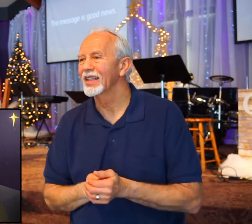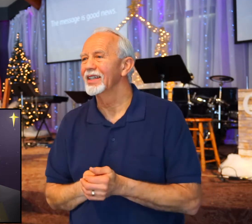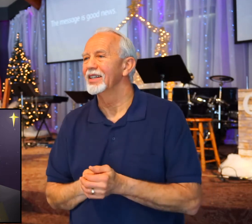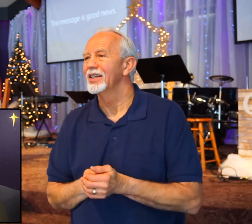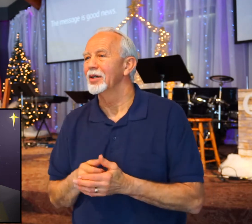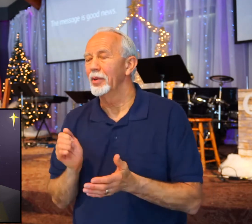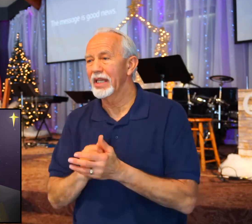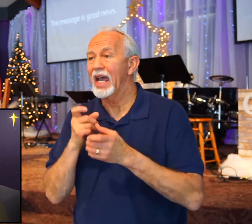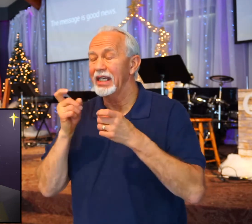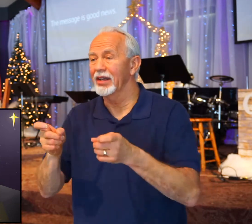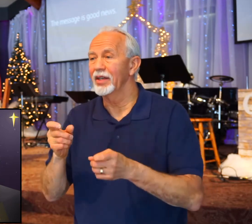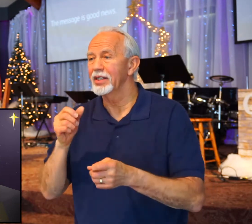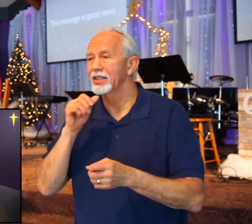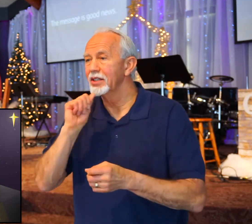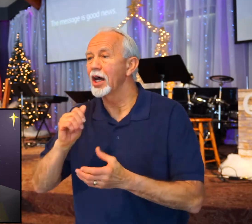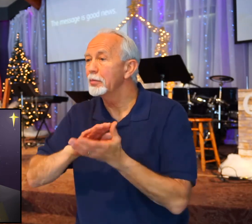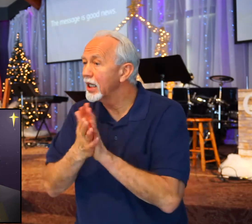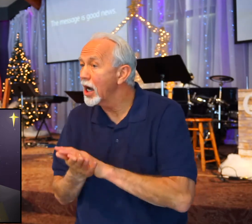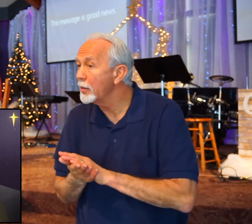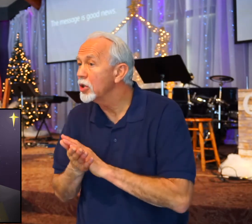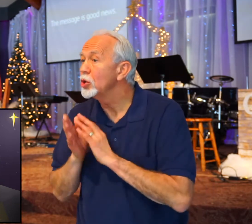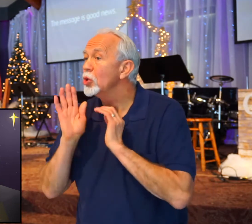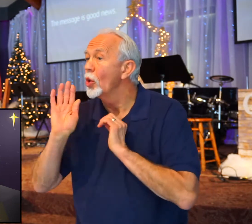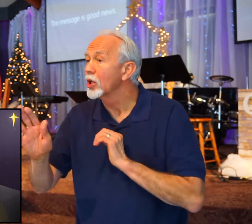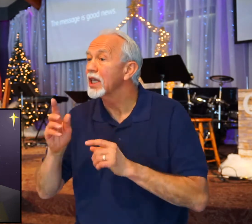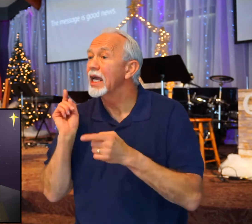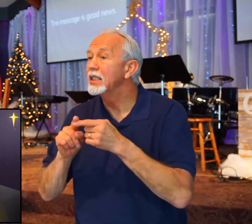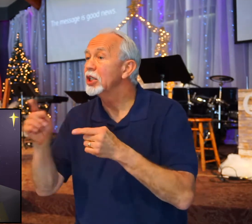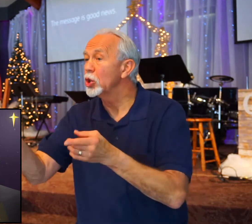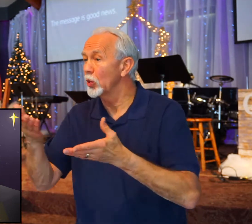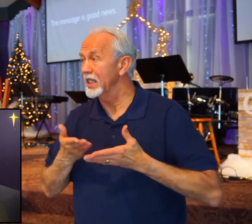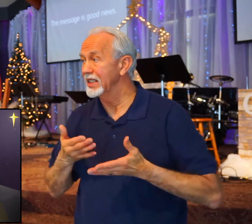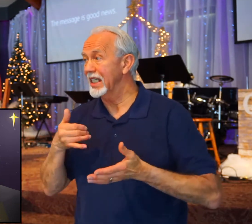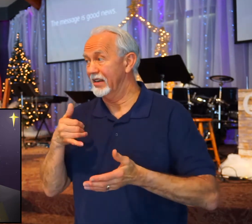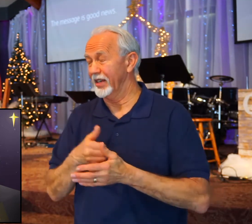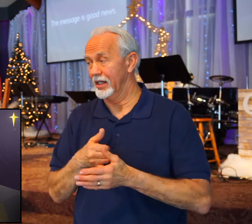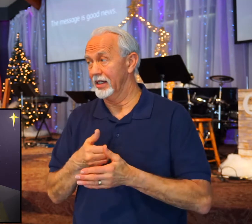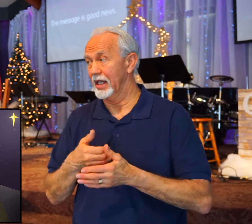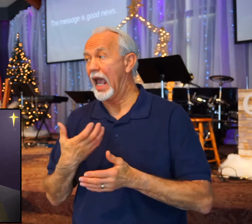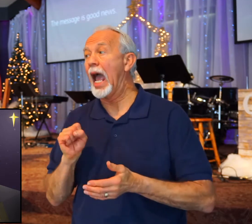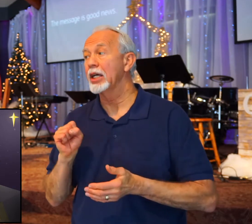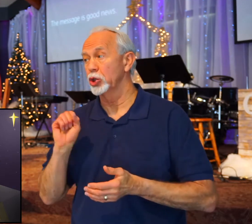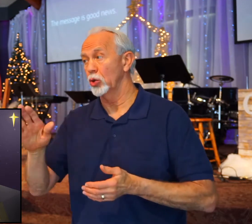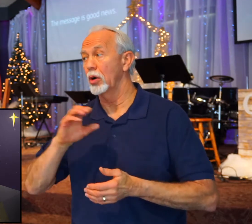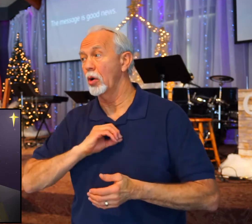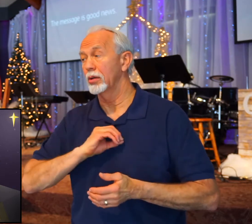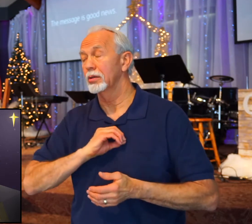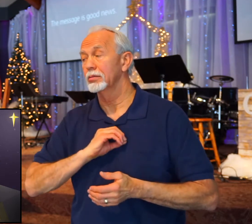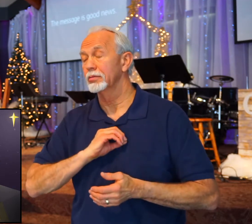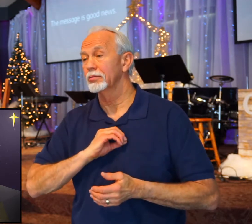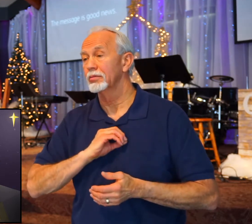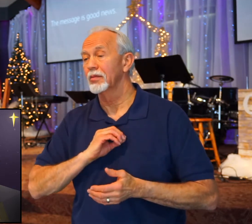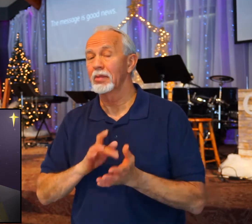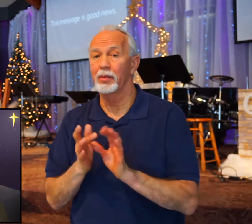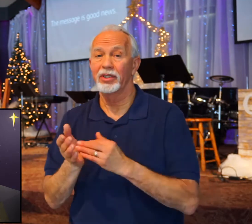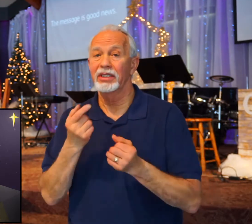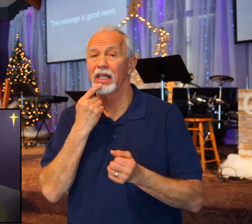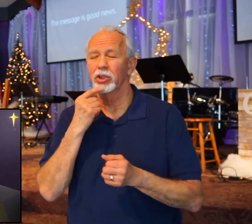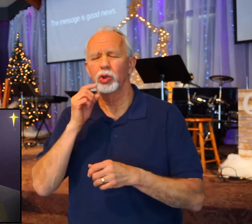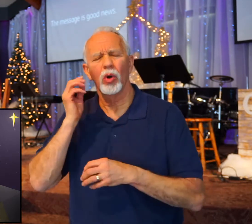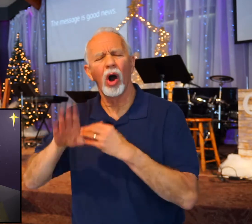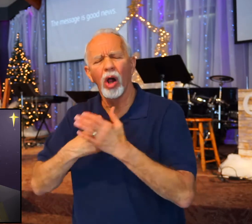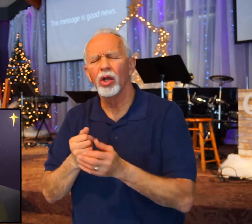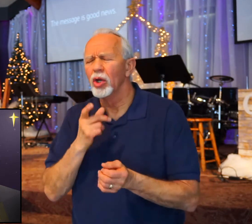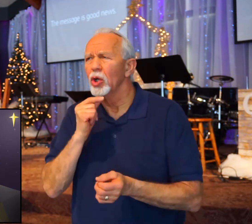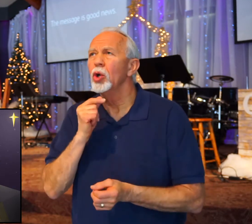But that gift does not become yours until you receive it as your own. And the Bible says, "To all who did